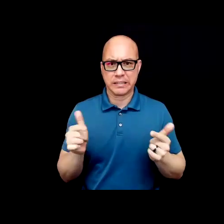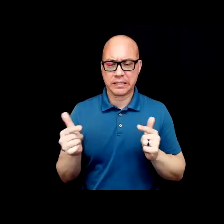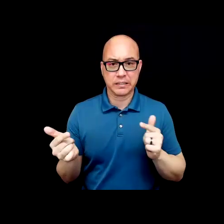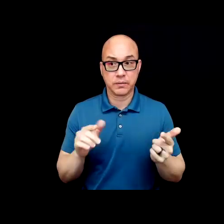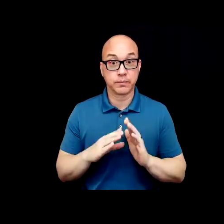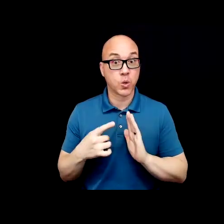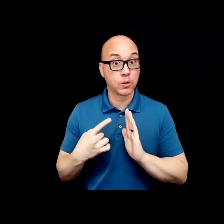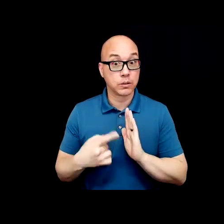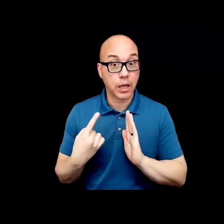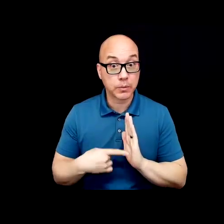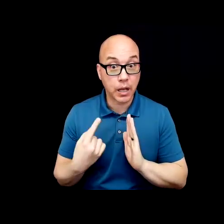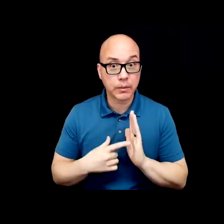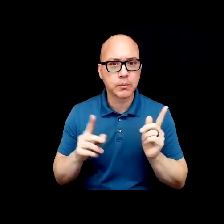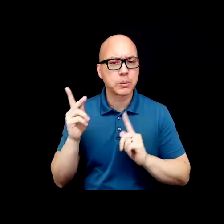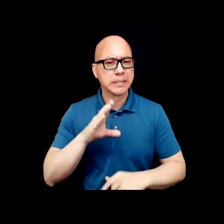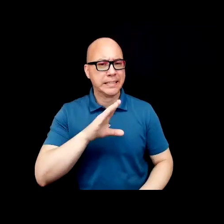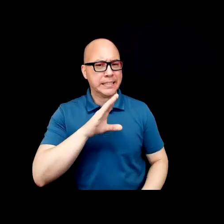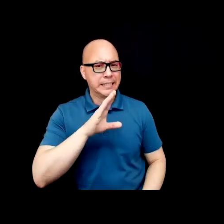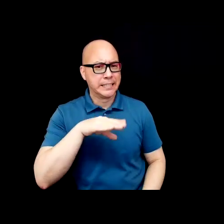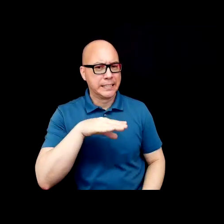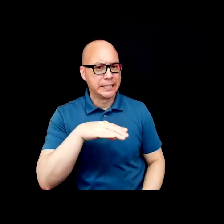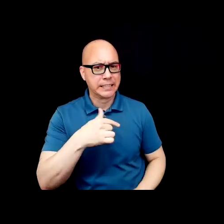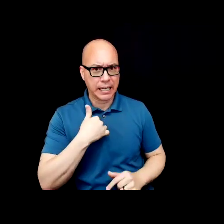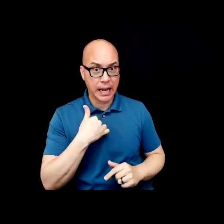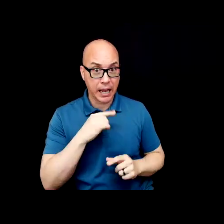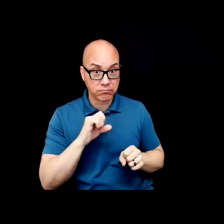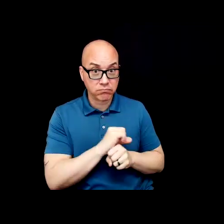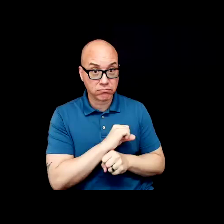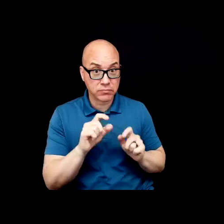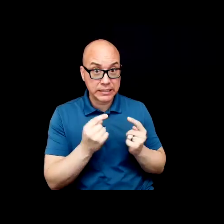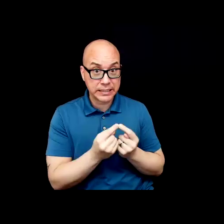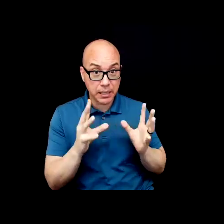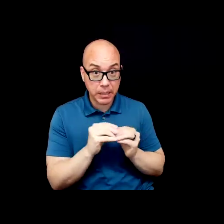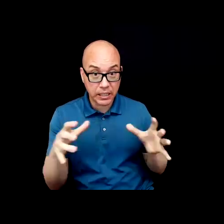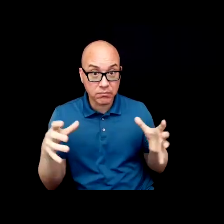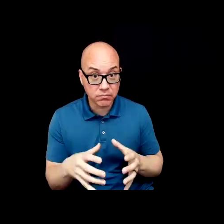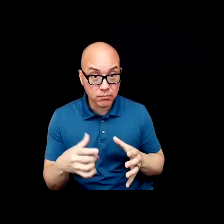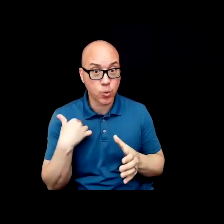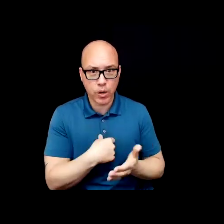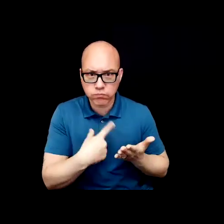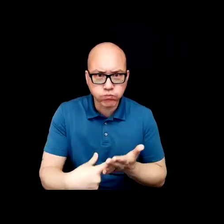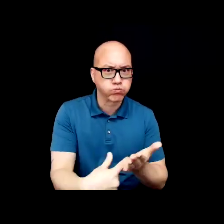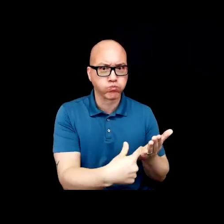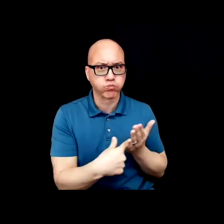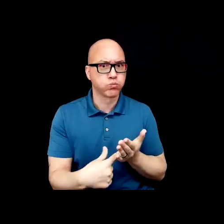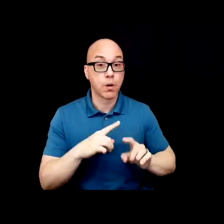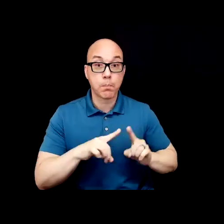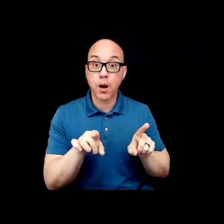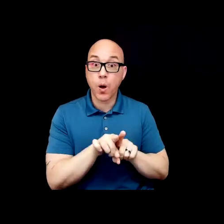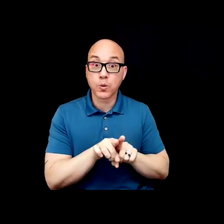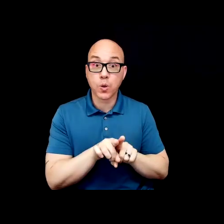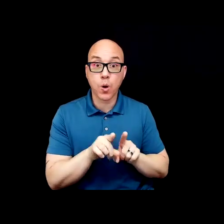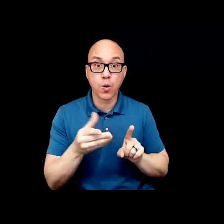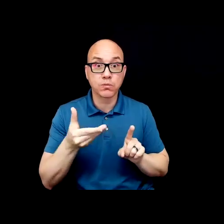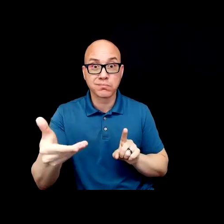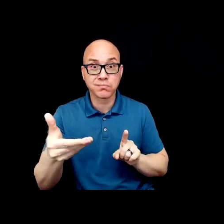people ask me, hey, so I had a bona fide team meeting where we brought in food. We're at this table. We're